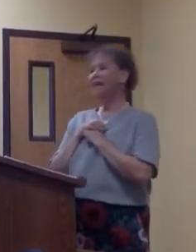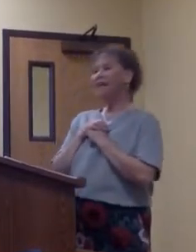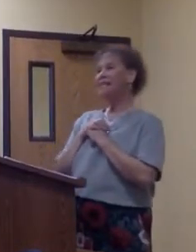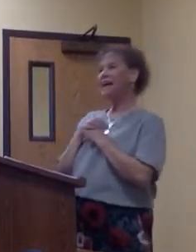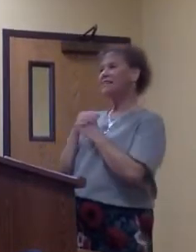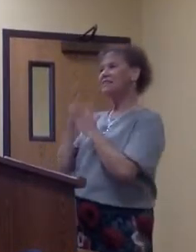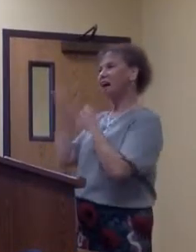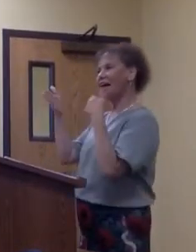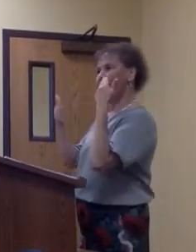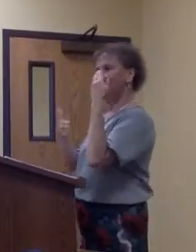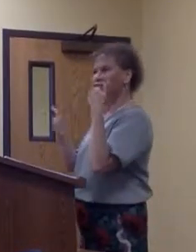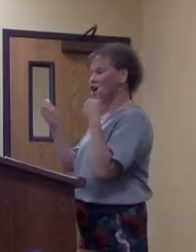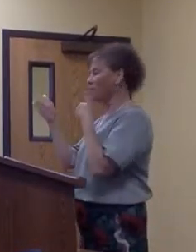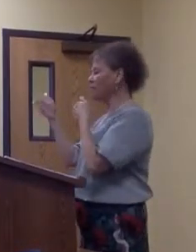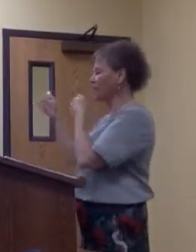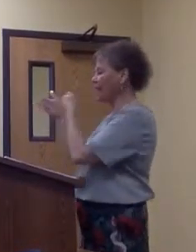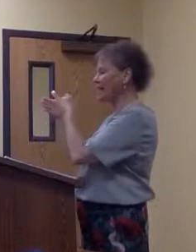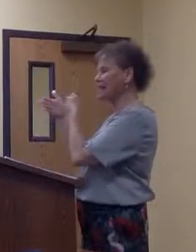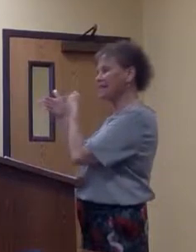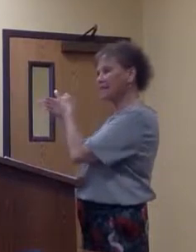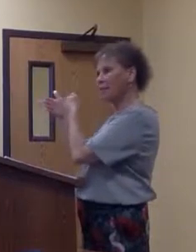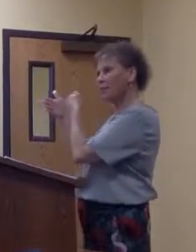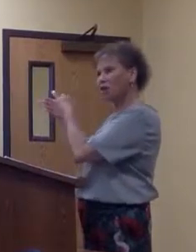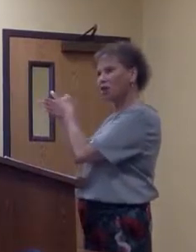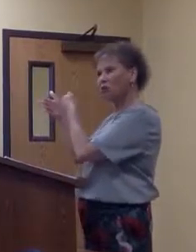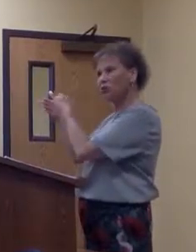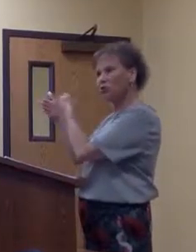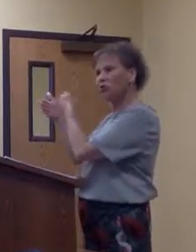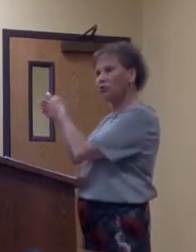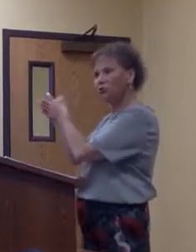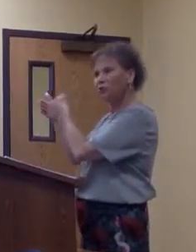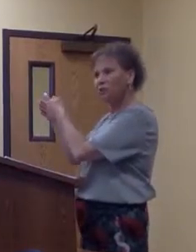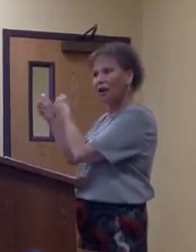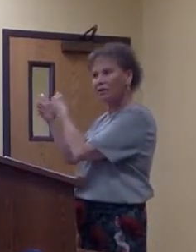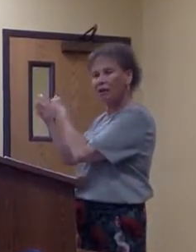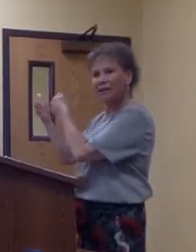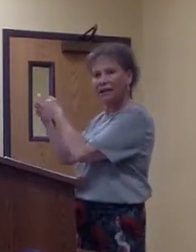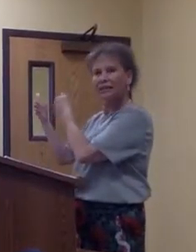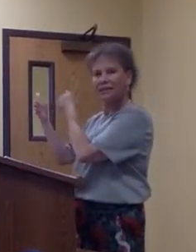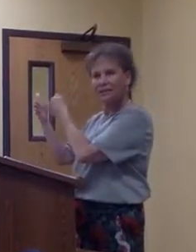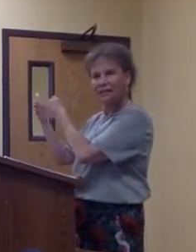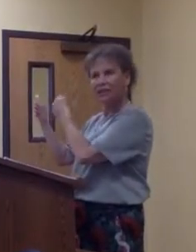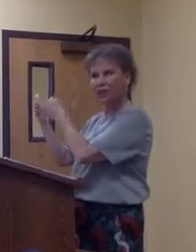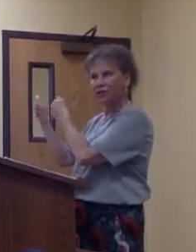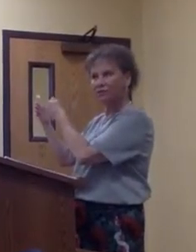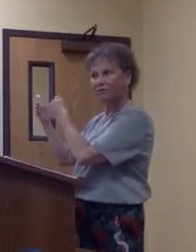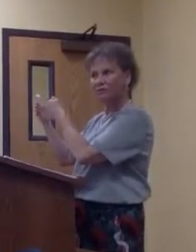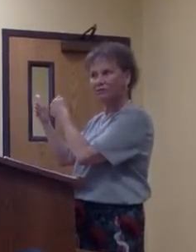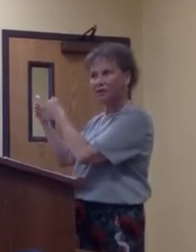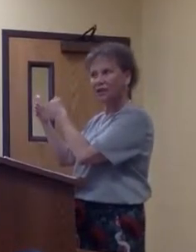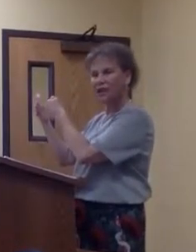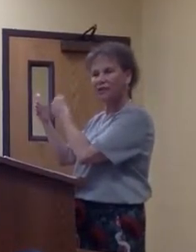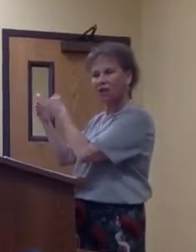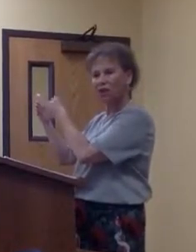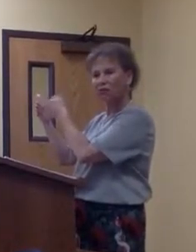That next sign, dominant hand is coming close to non-dominant, near, right? Close